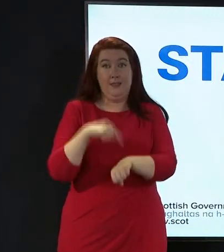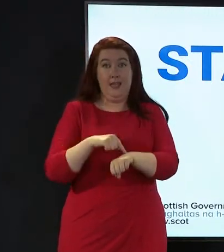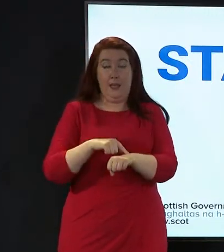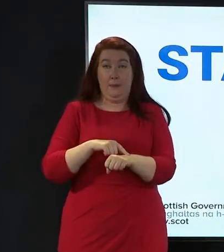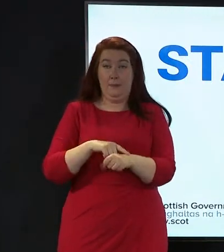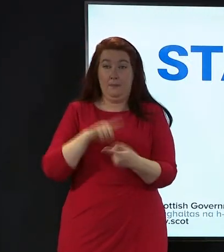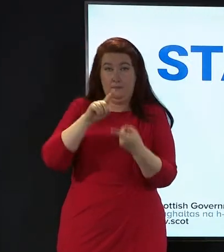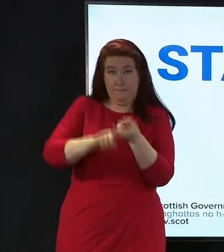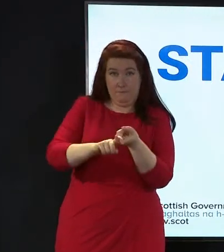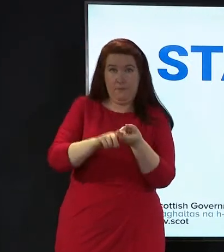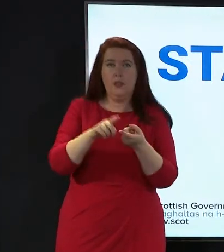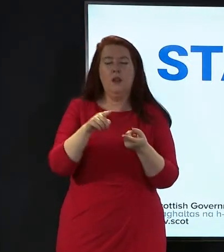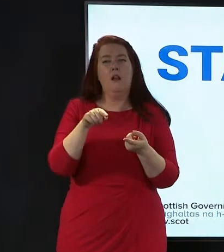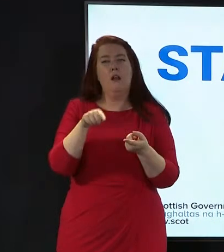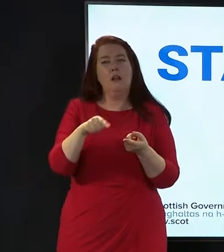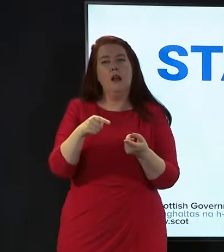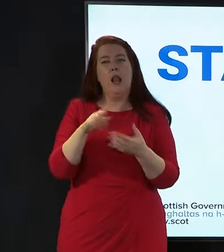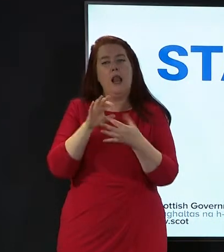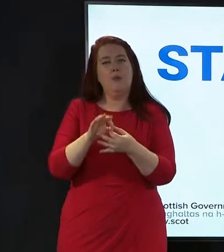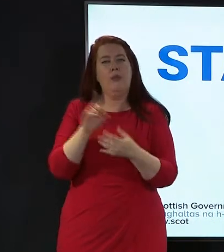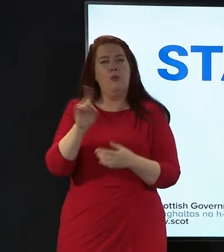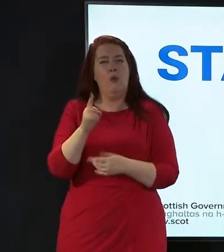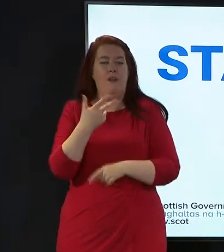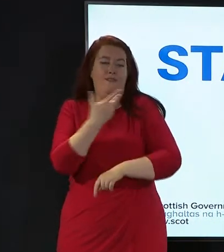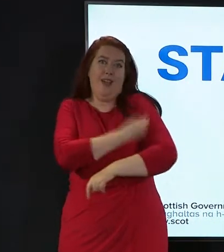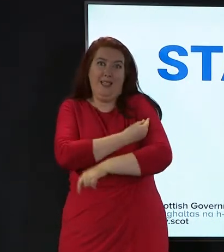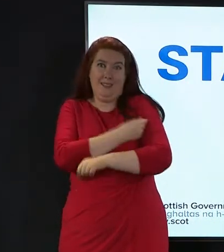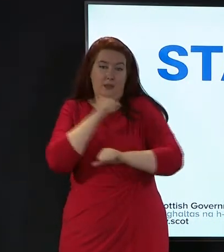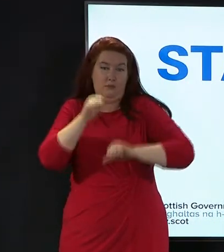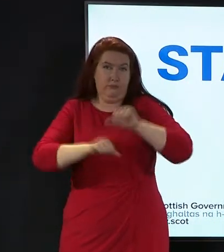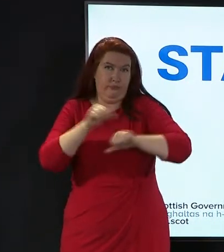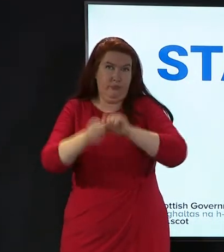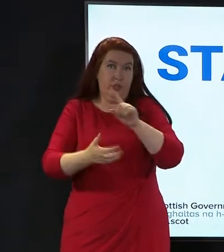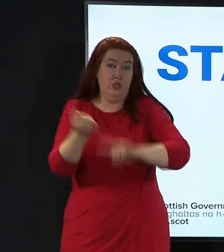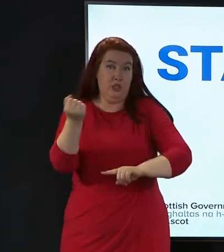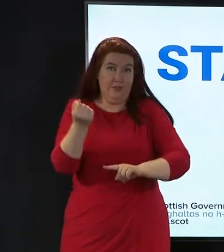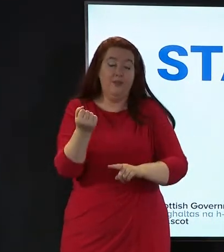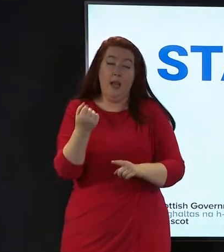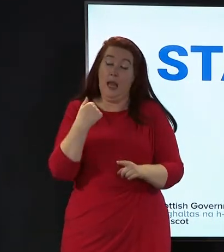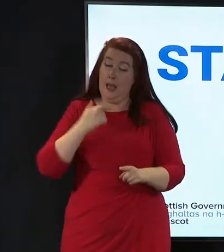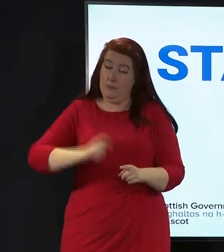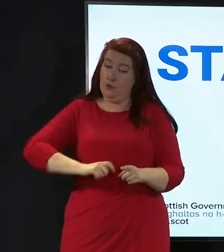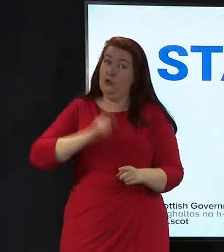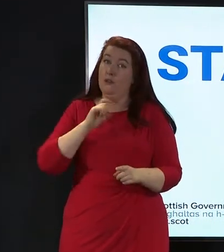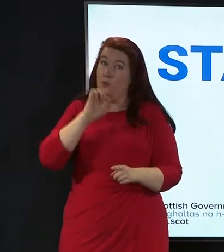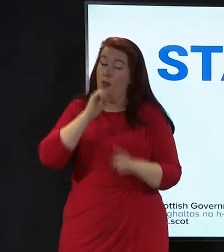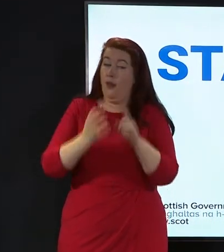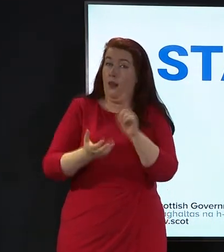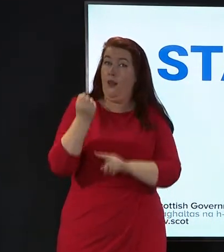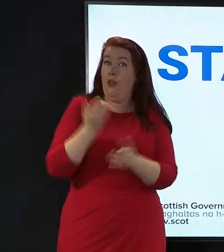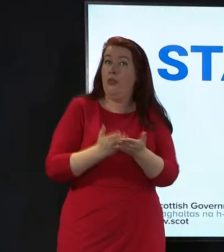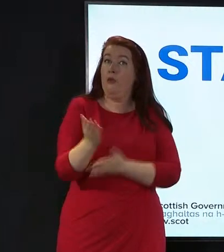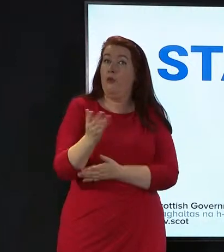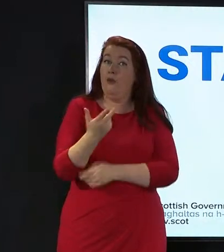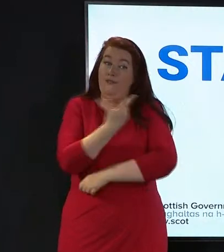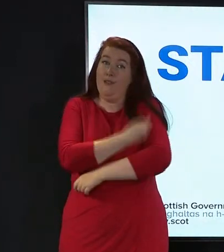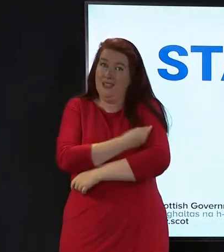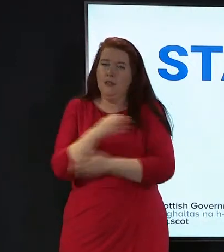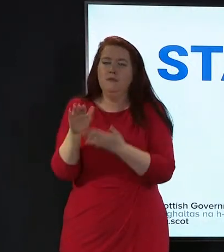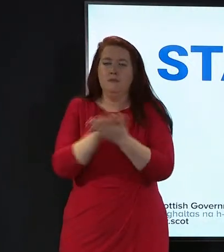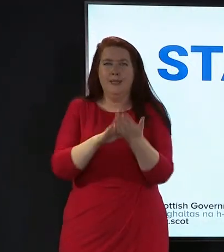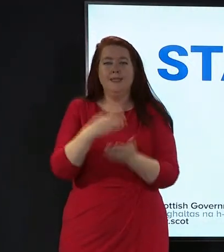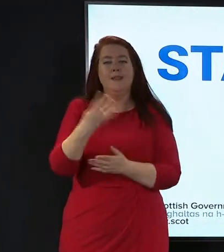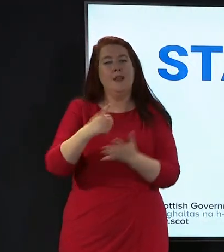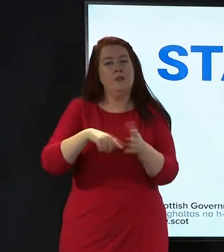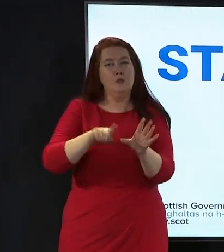them to vaccination progress. And I'm confident that we're going to get there with vaccination. And therefore, I remain confident that these dates